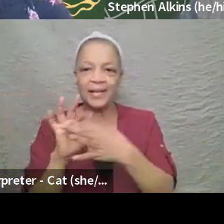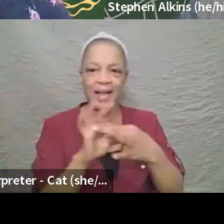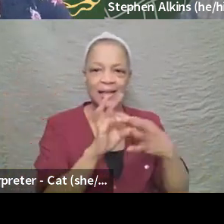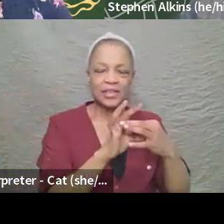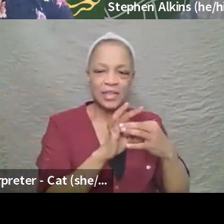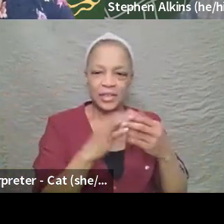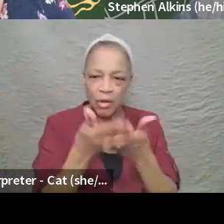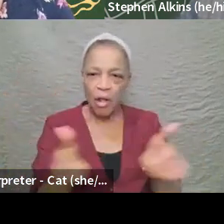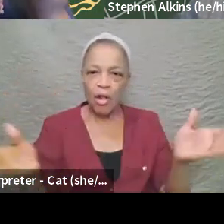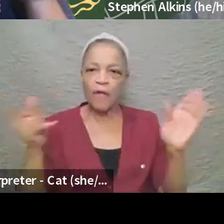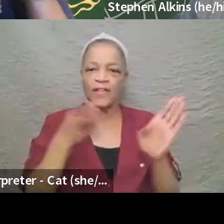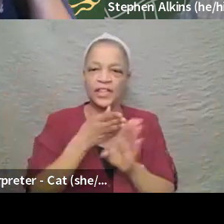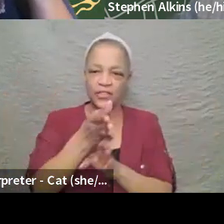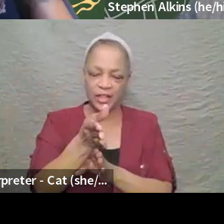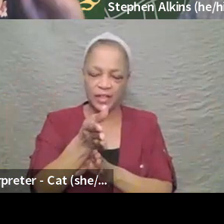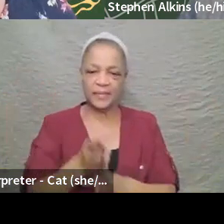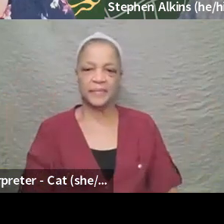the field.